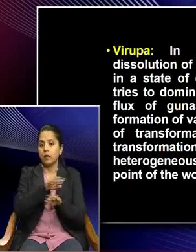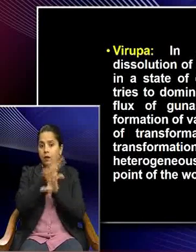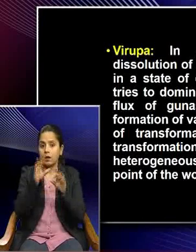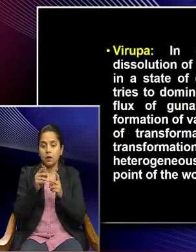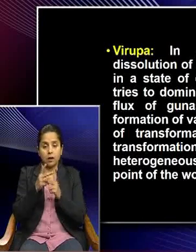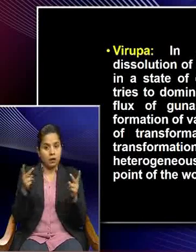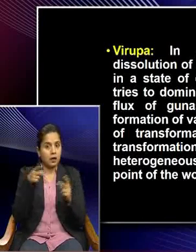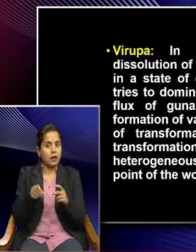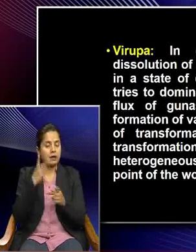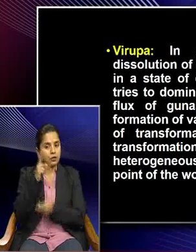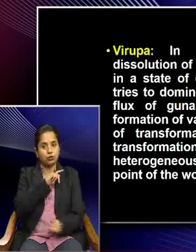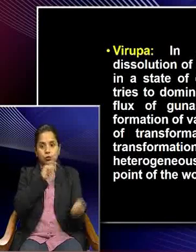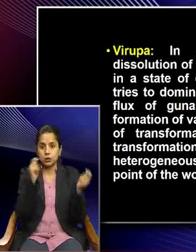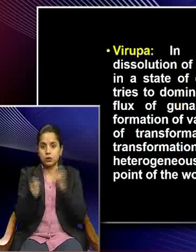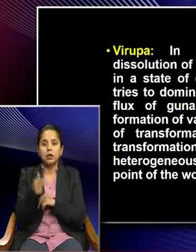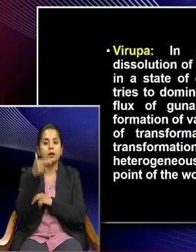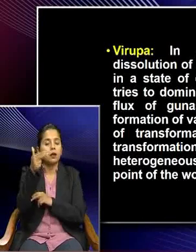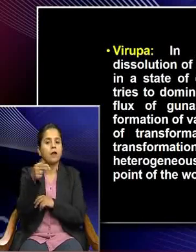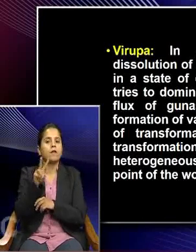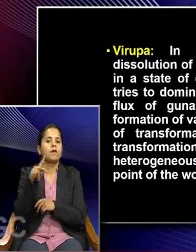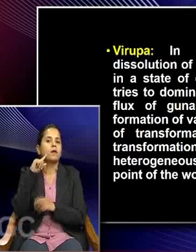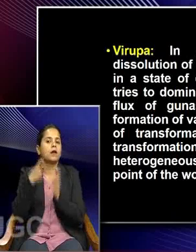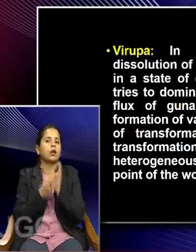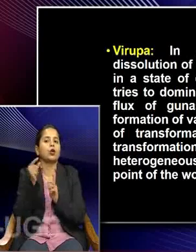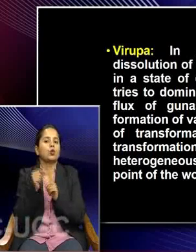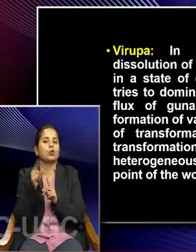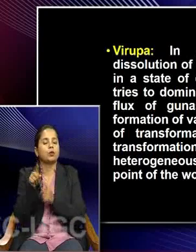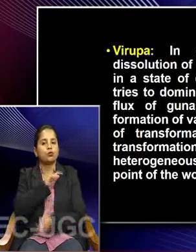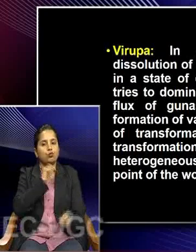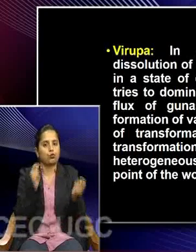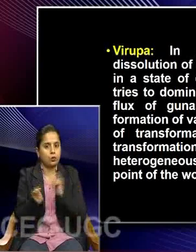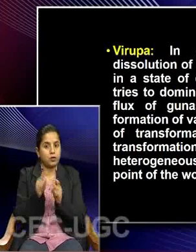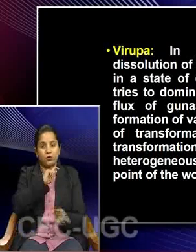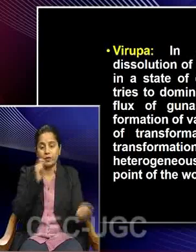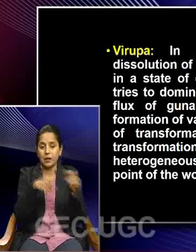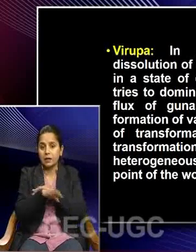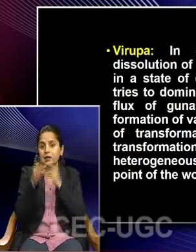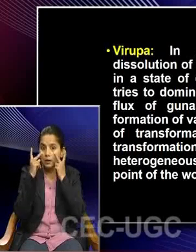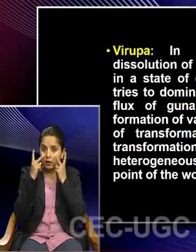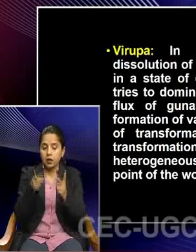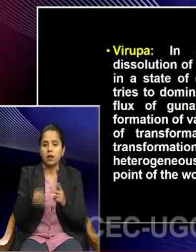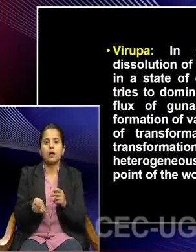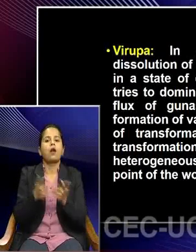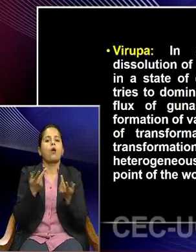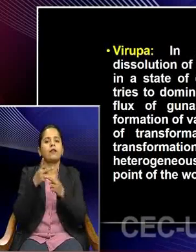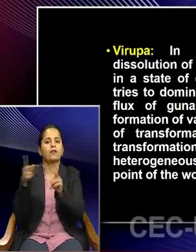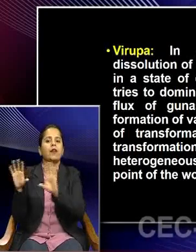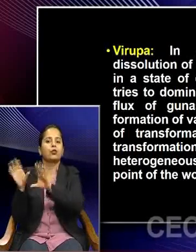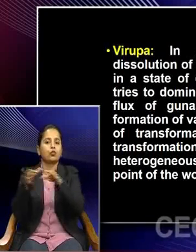of transformation is called Virup transformation or change into the